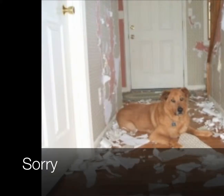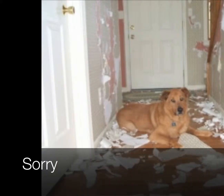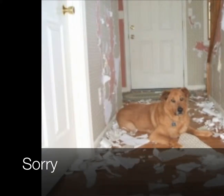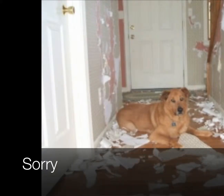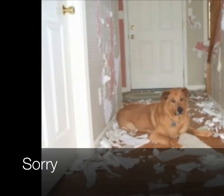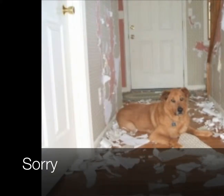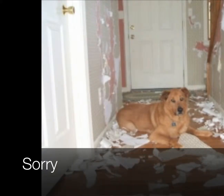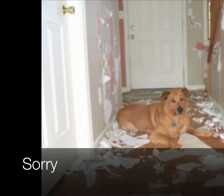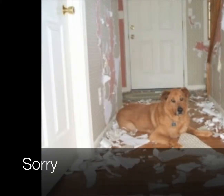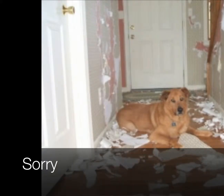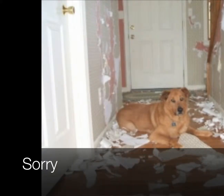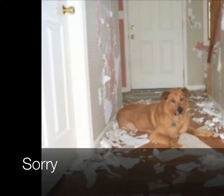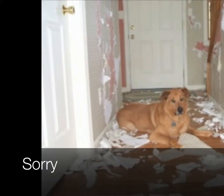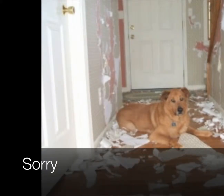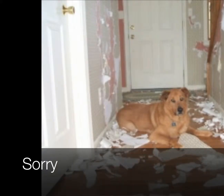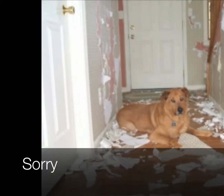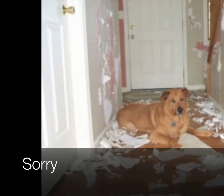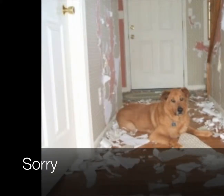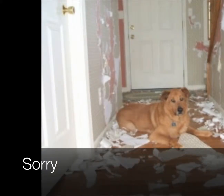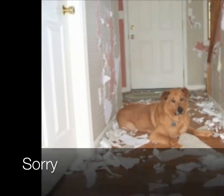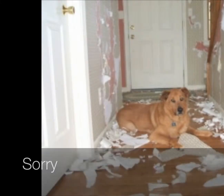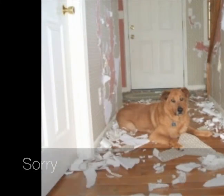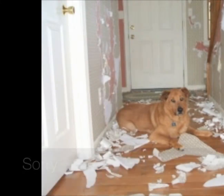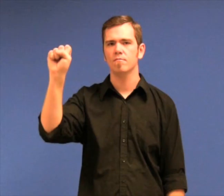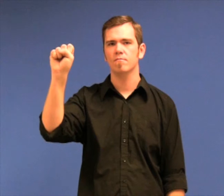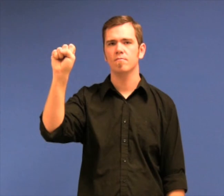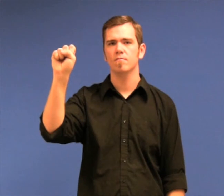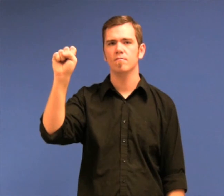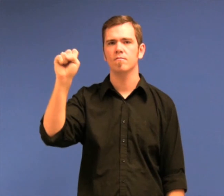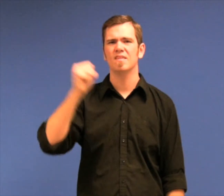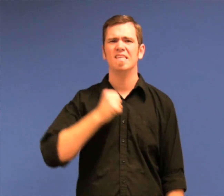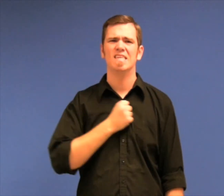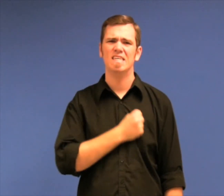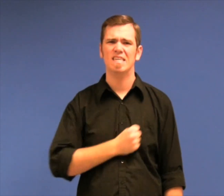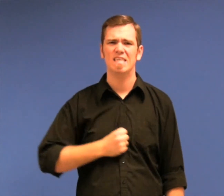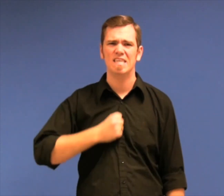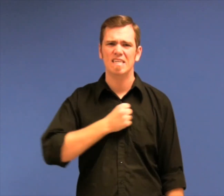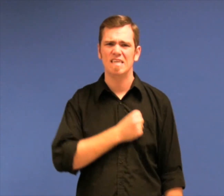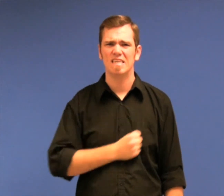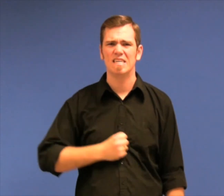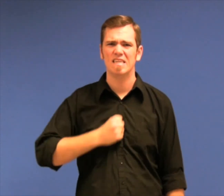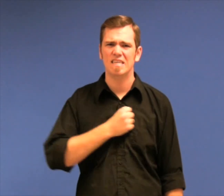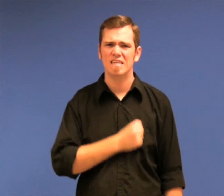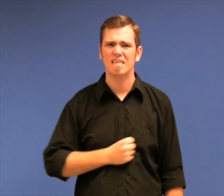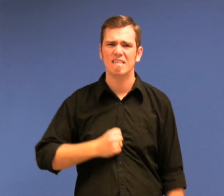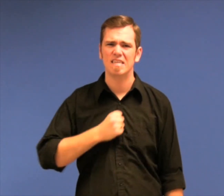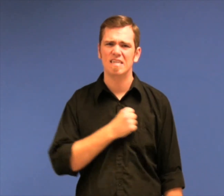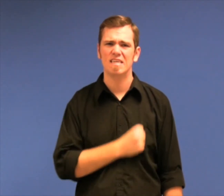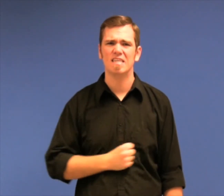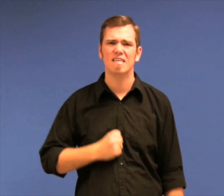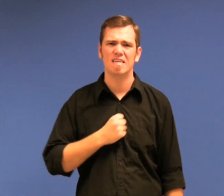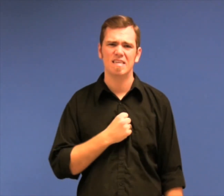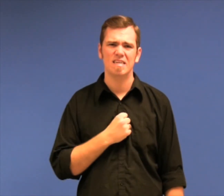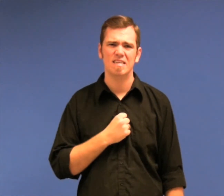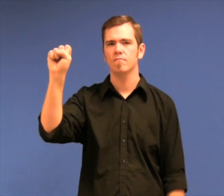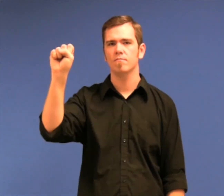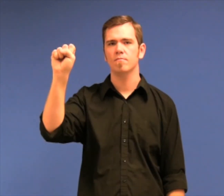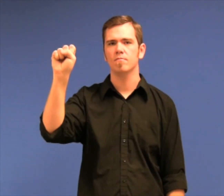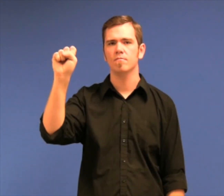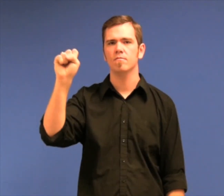The sign for sorry is an S hand, and it circles your chest. And you want to make sure you have a sorry look on your face or it